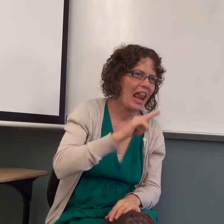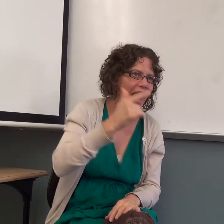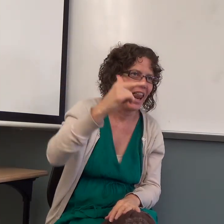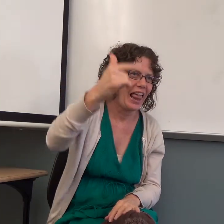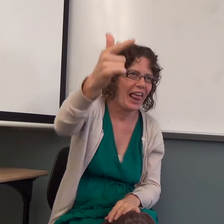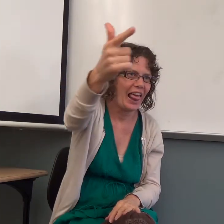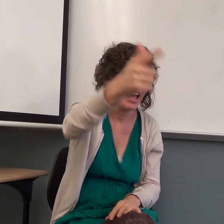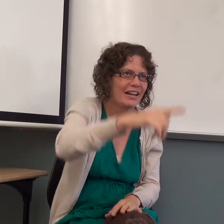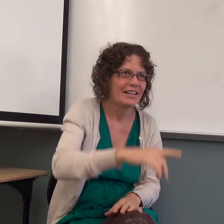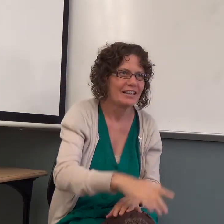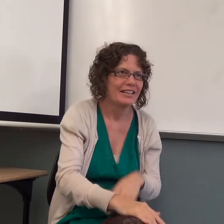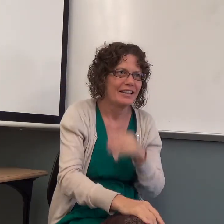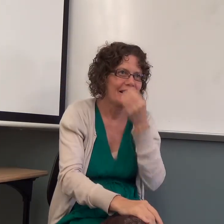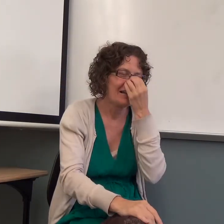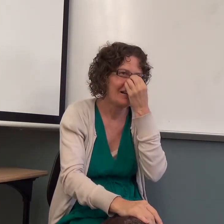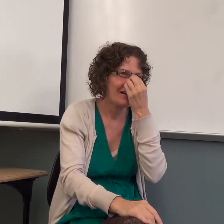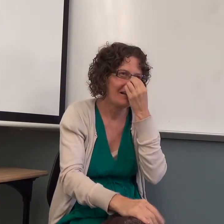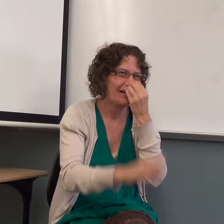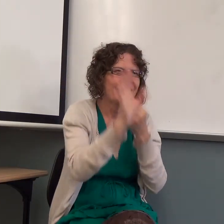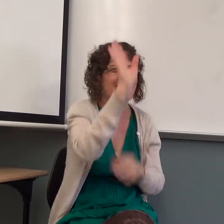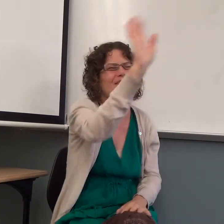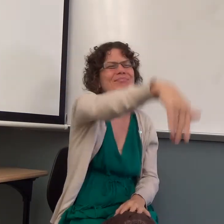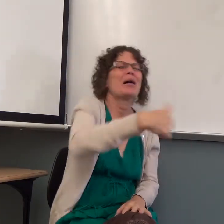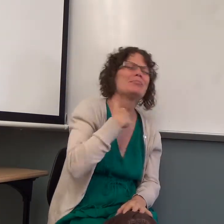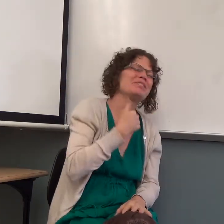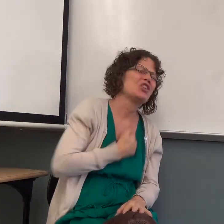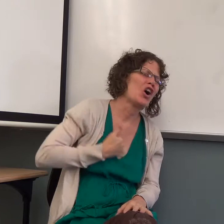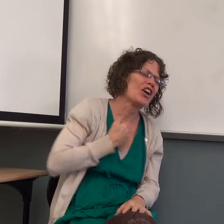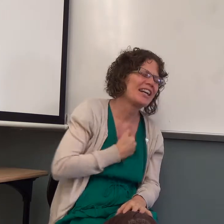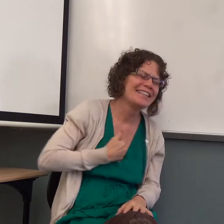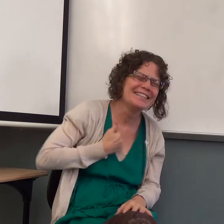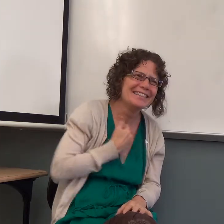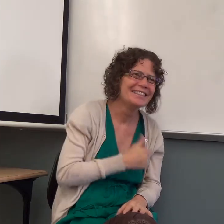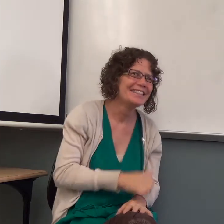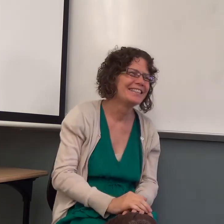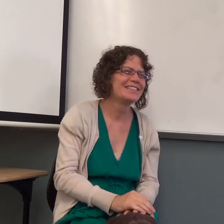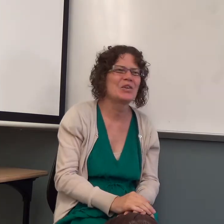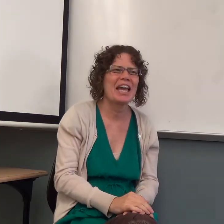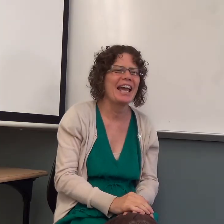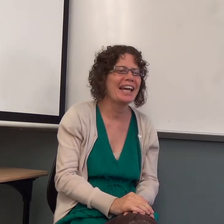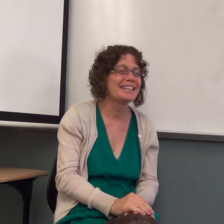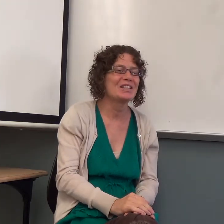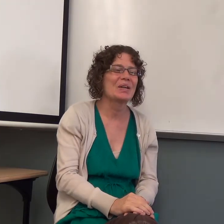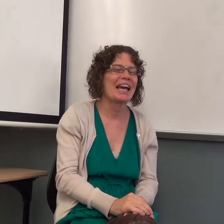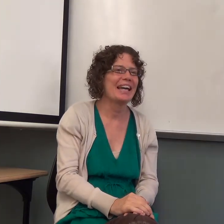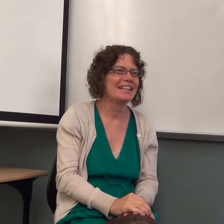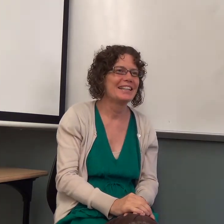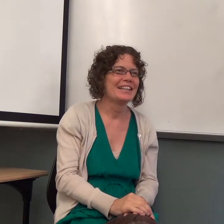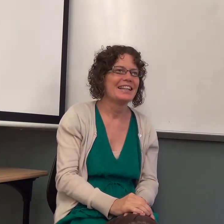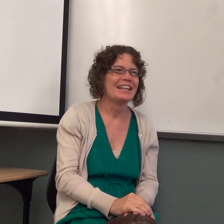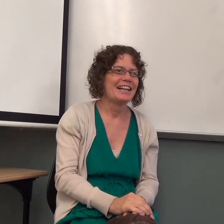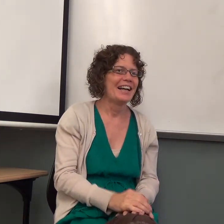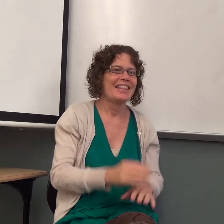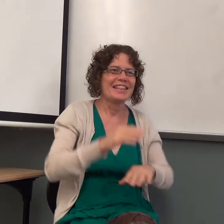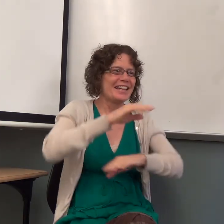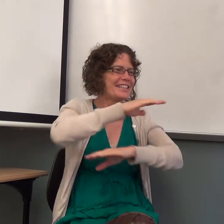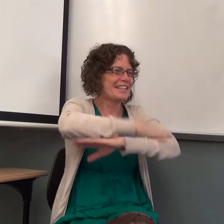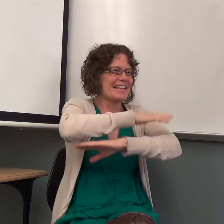Whoa. Uh-oh. Sandra, I keep running into you. I'm sorry. It's okay. It's the desk arrangements are weird in